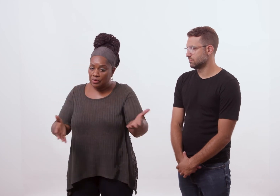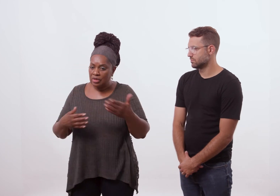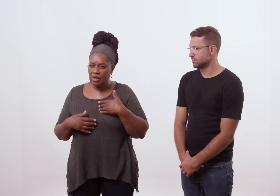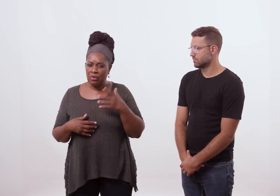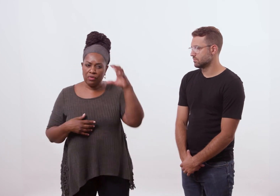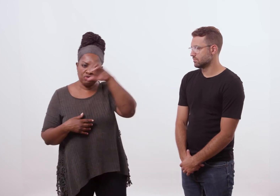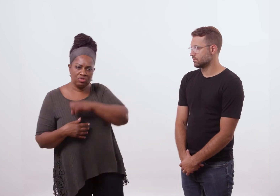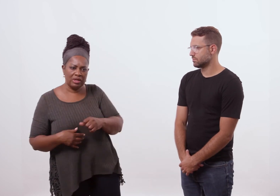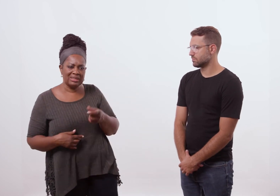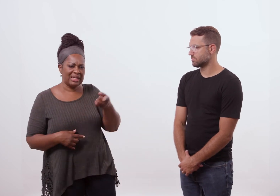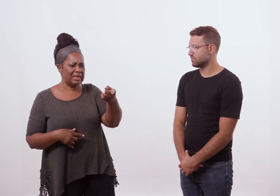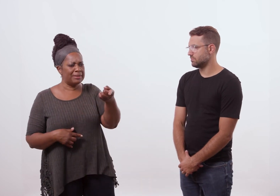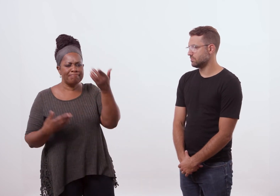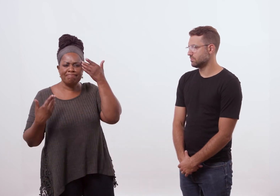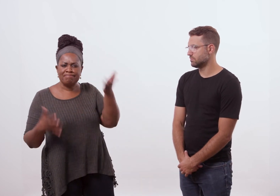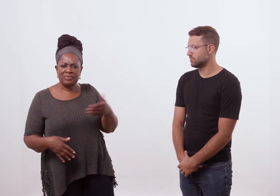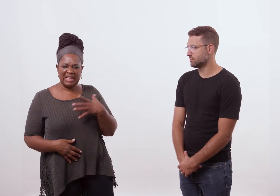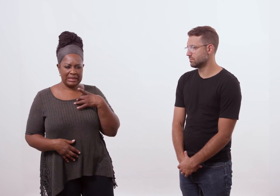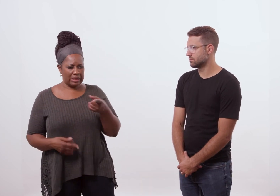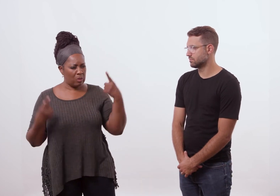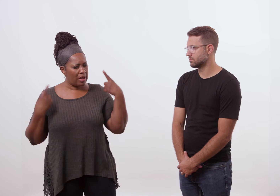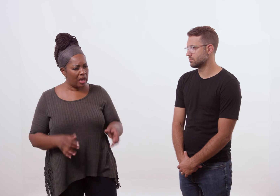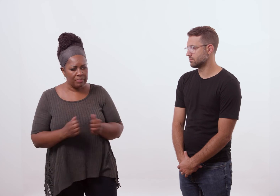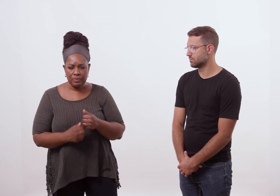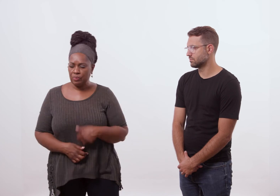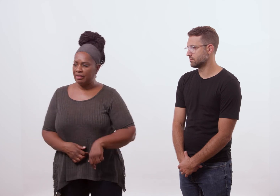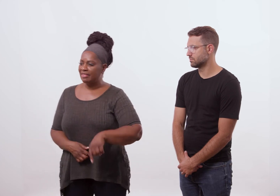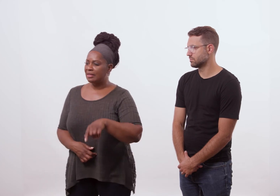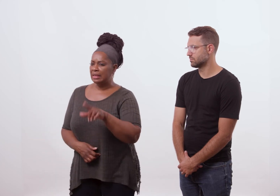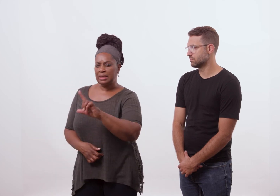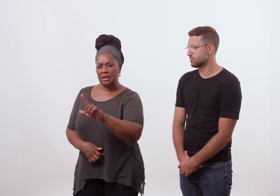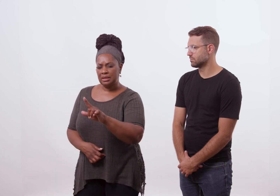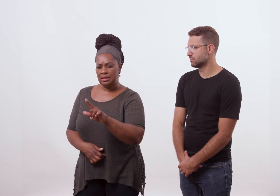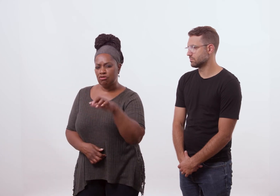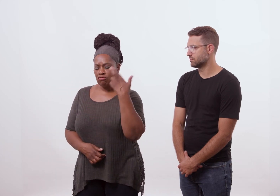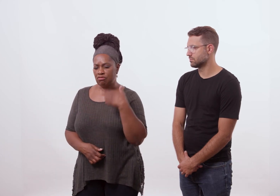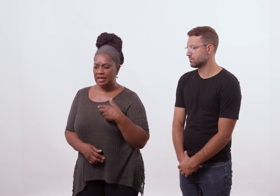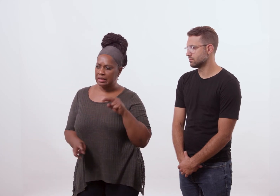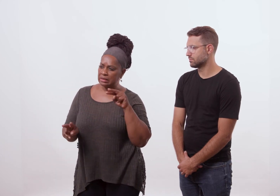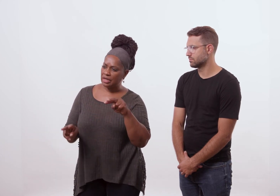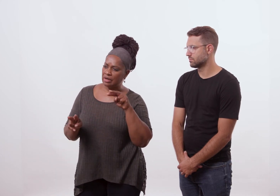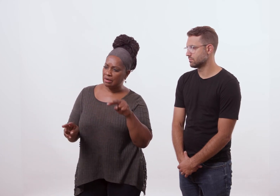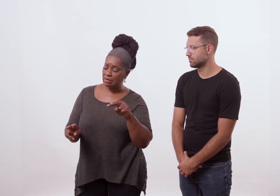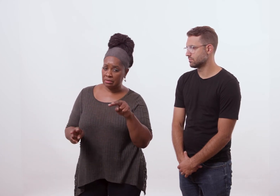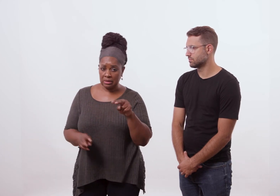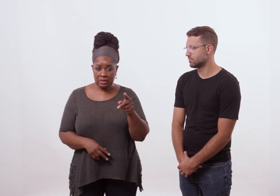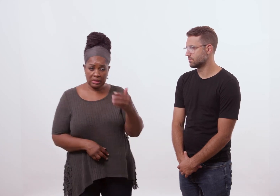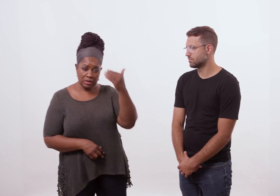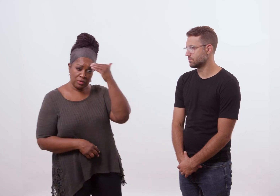stranger, and he does not like it. Lita wonders, does